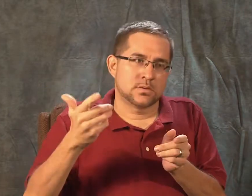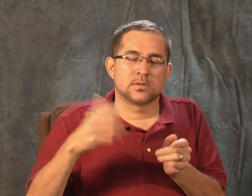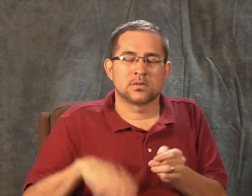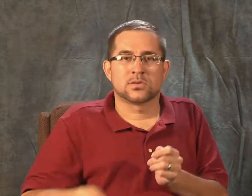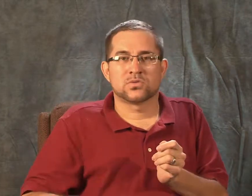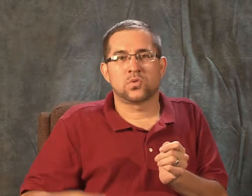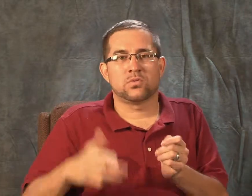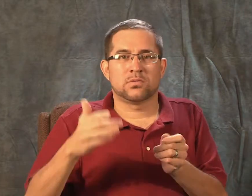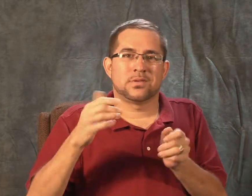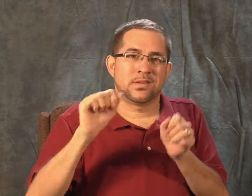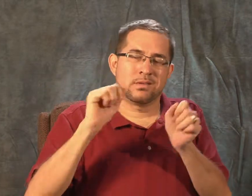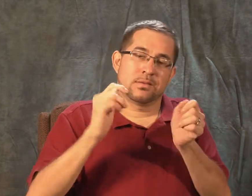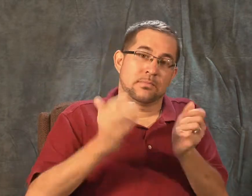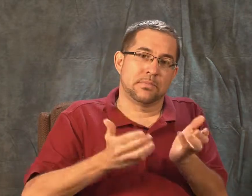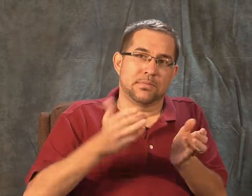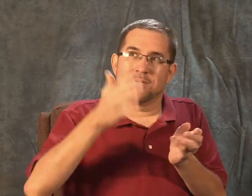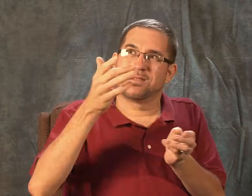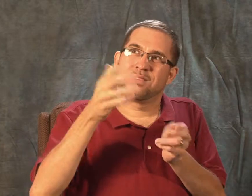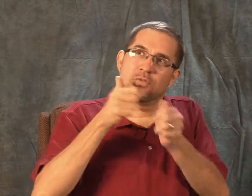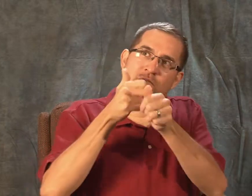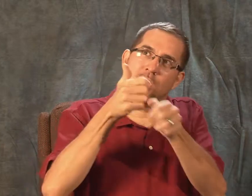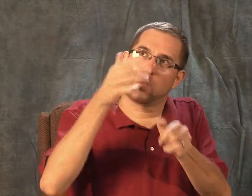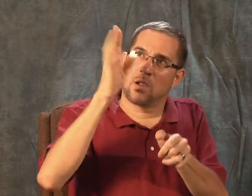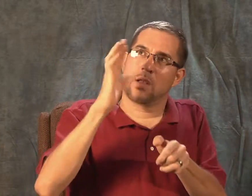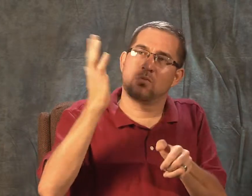deaf leaders in other areas preaching the gospel.